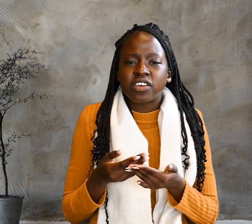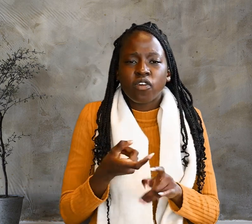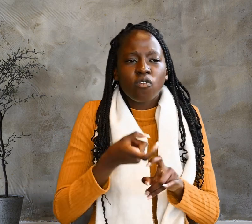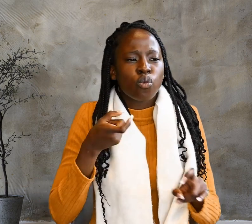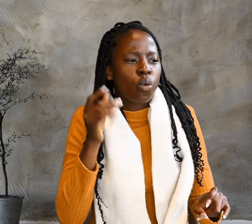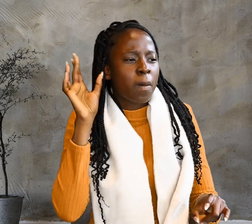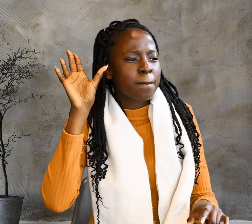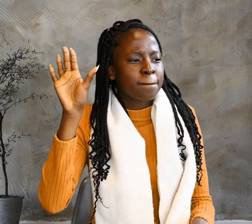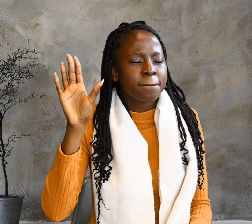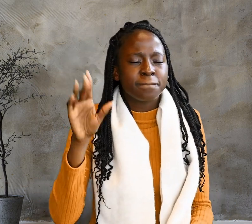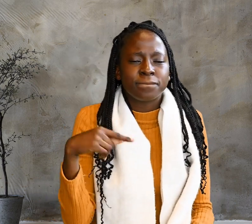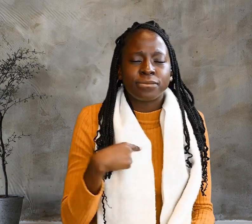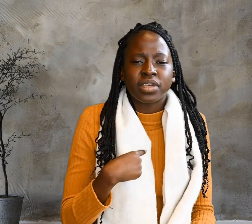what he will make known to you.